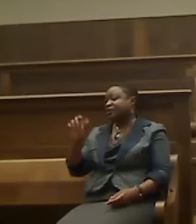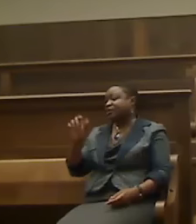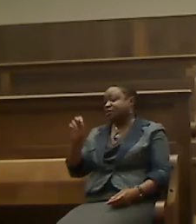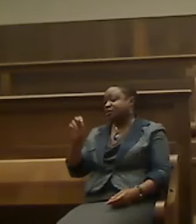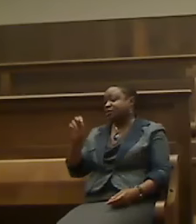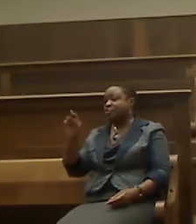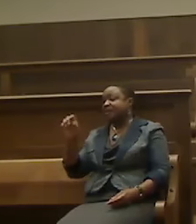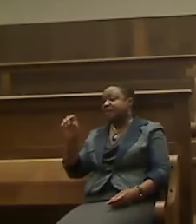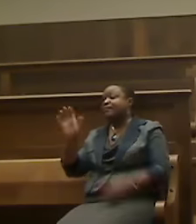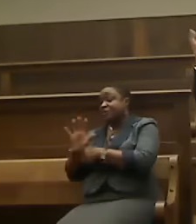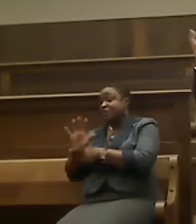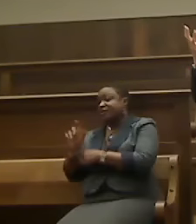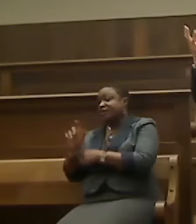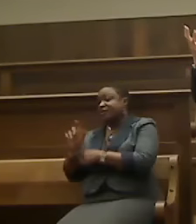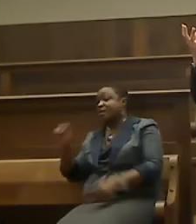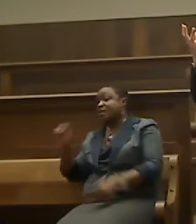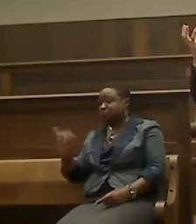you to